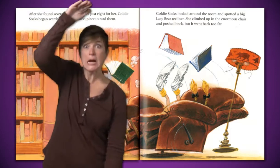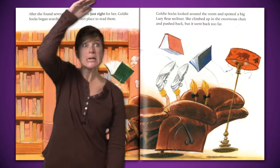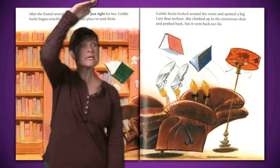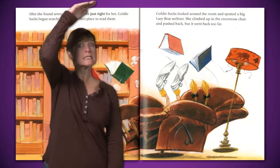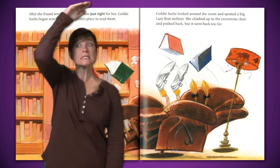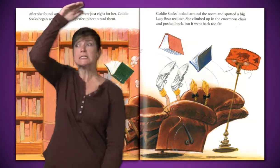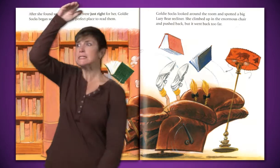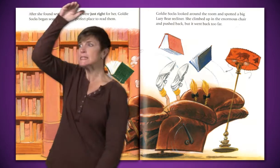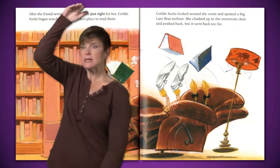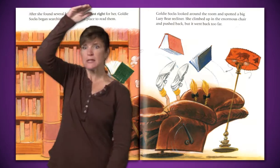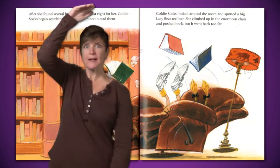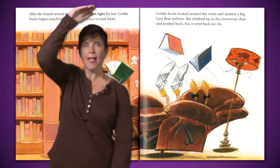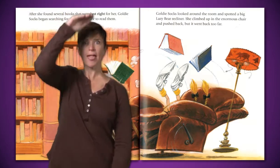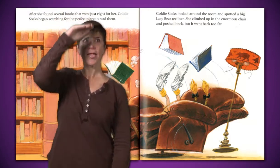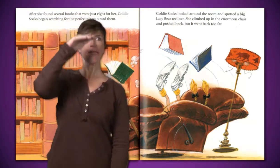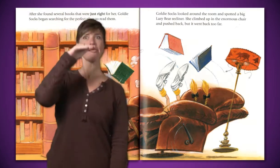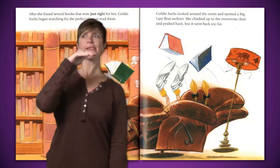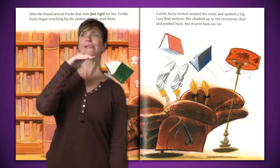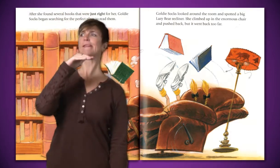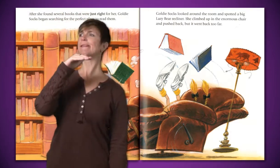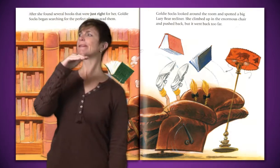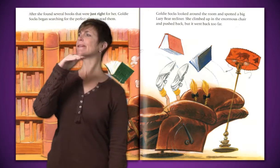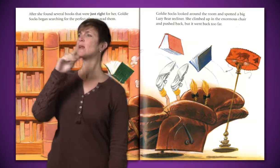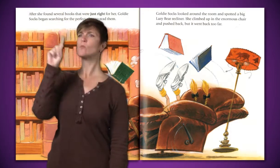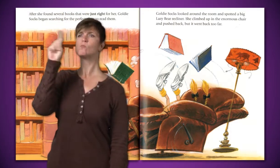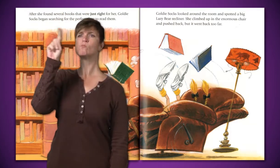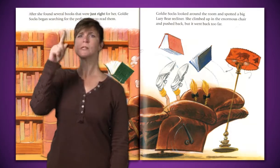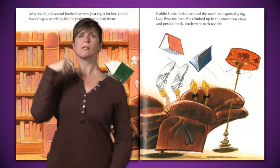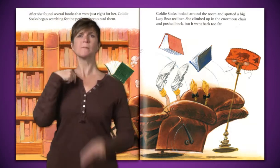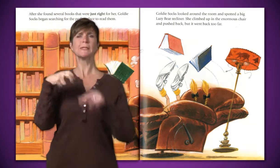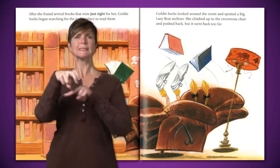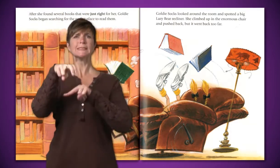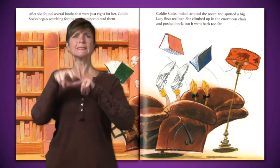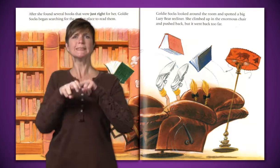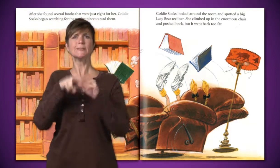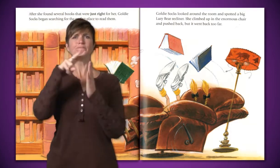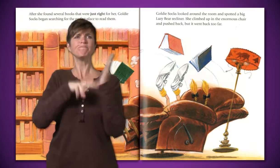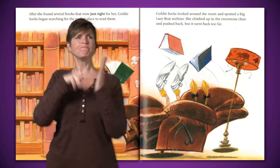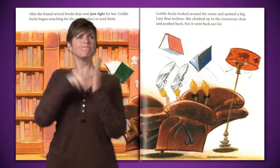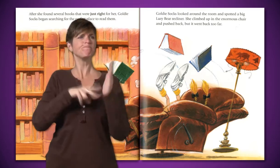After she found several books that were just right for her,